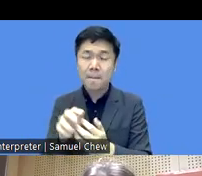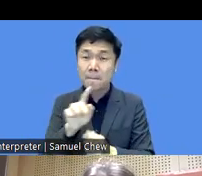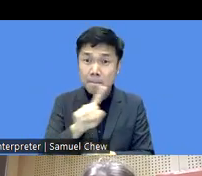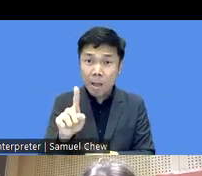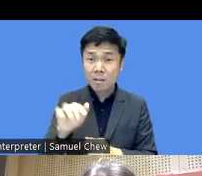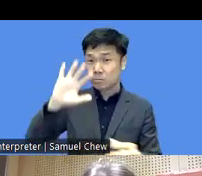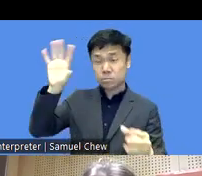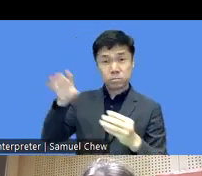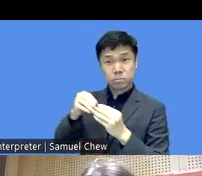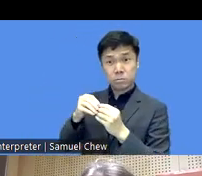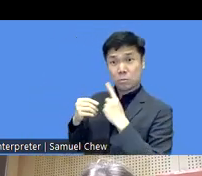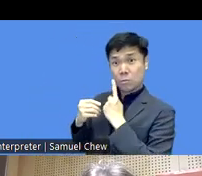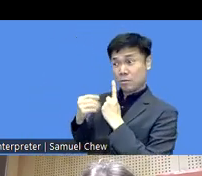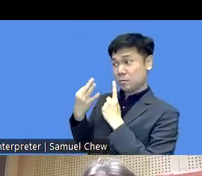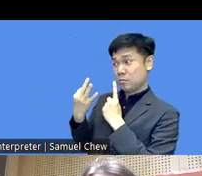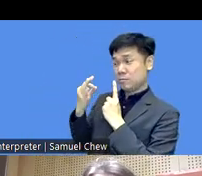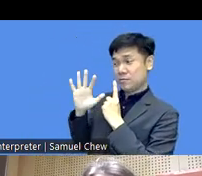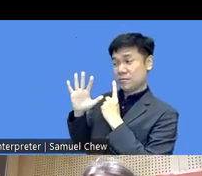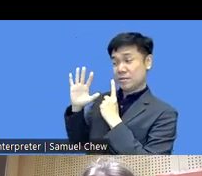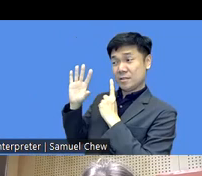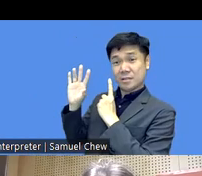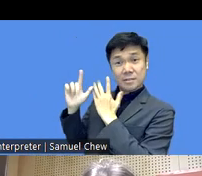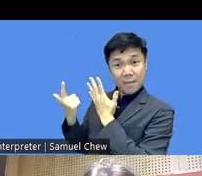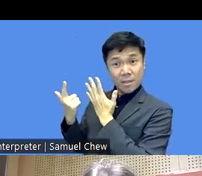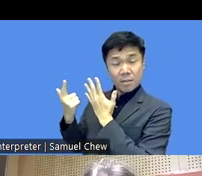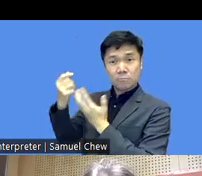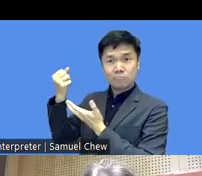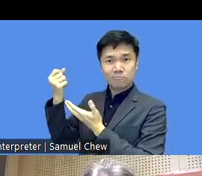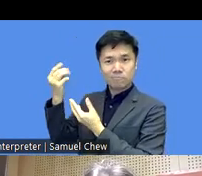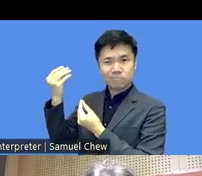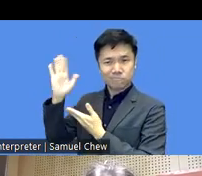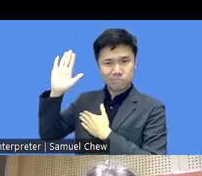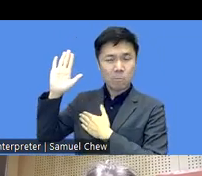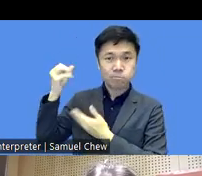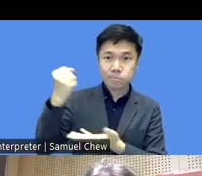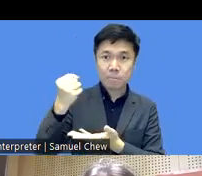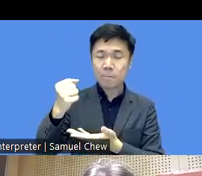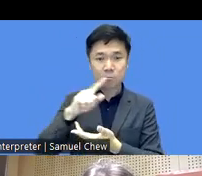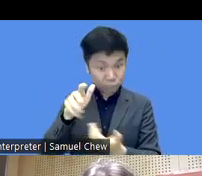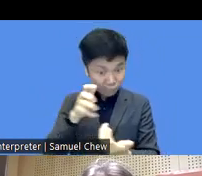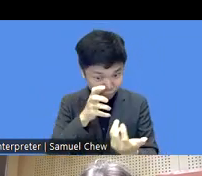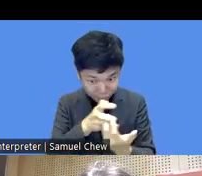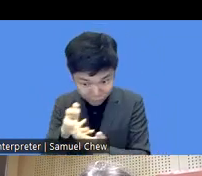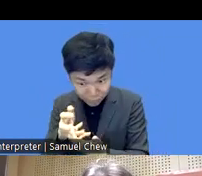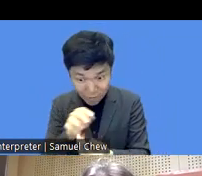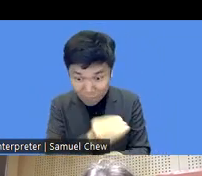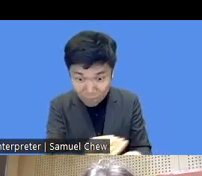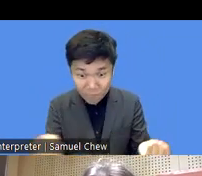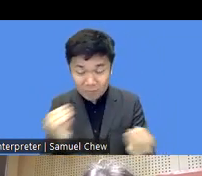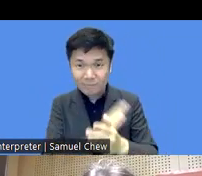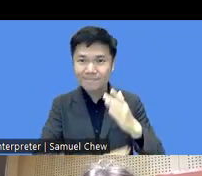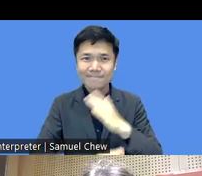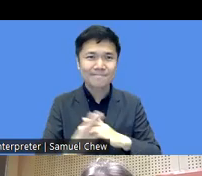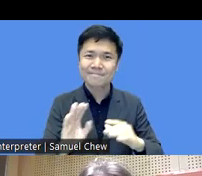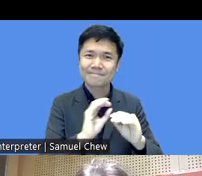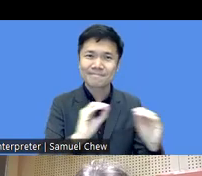1,357 pledges, had no specific information on disability. So in that regard, we still have quite a long way to